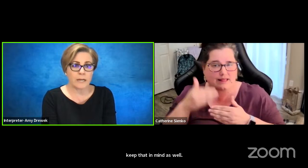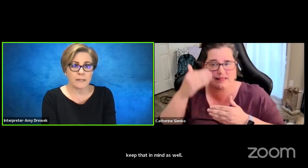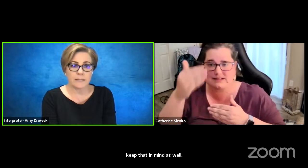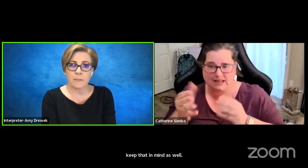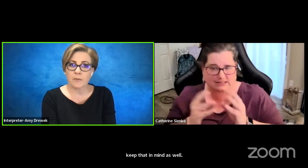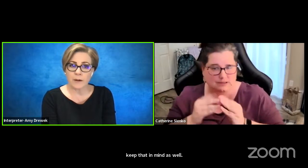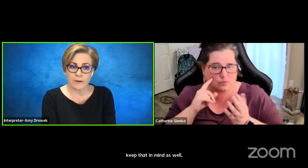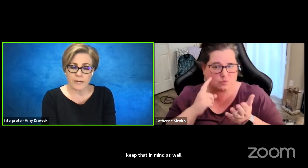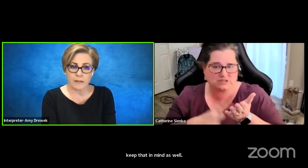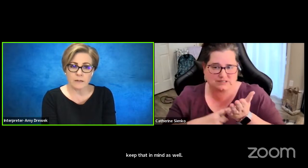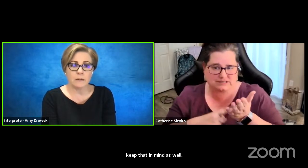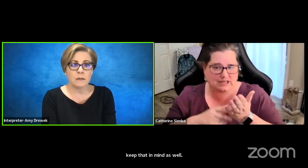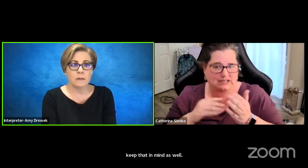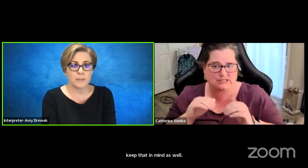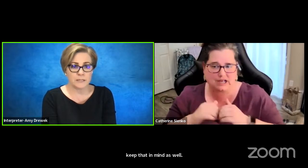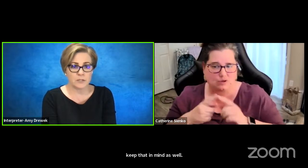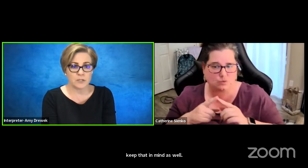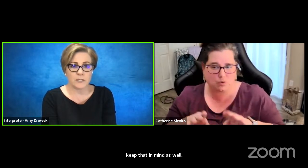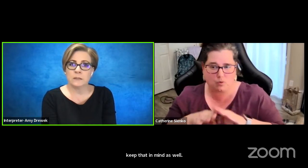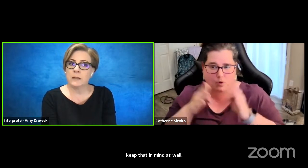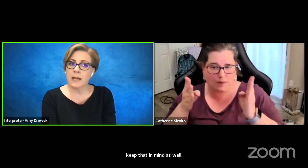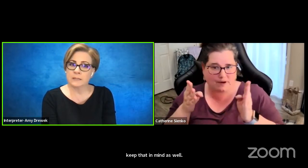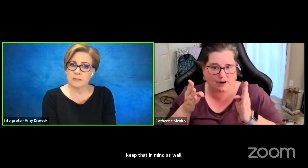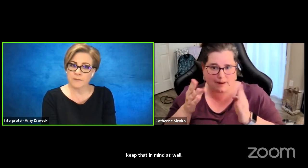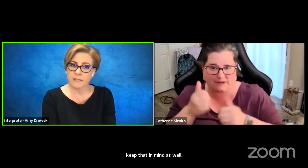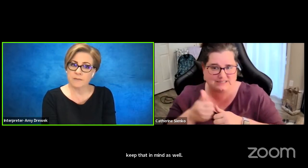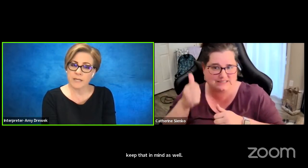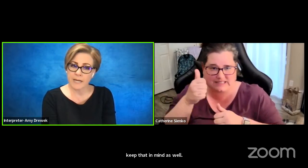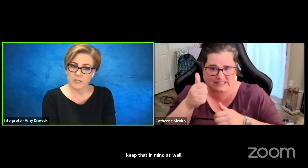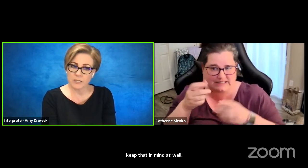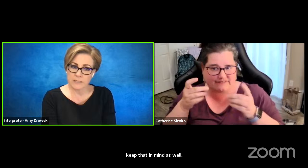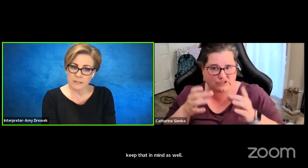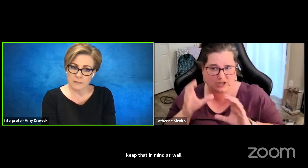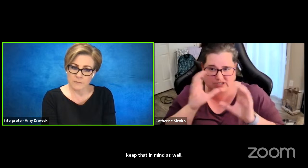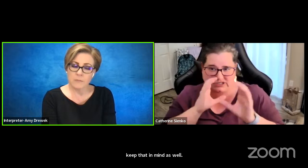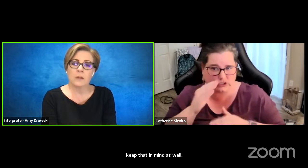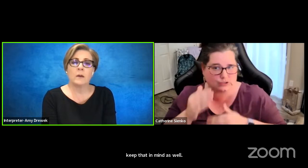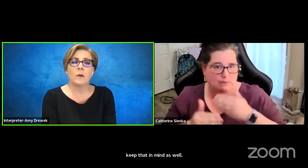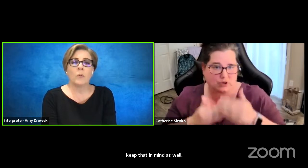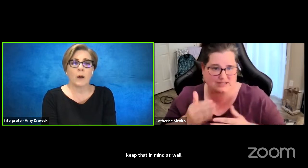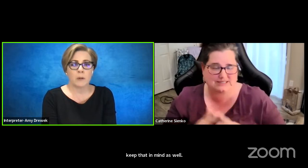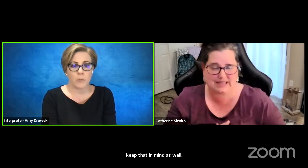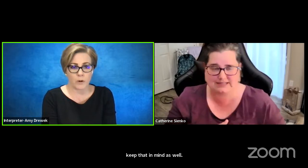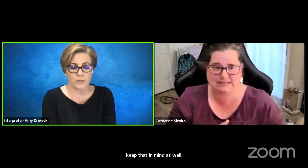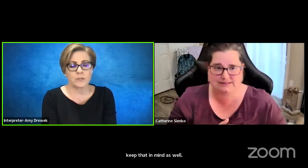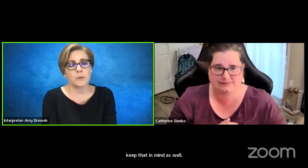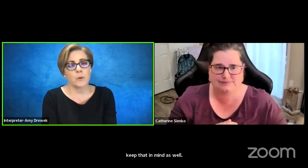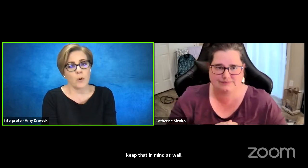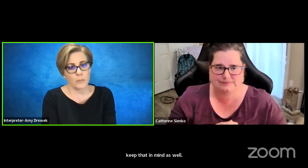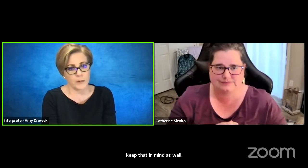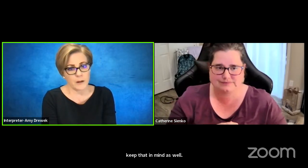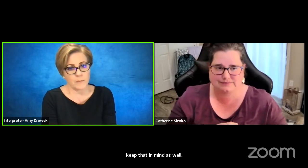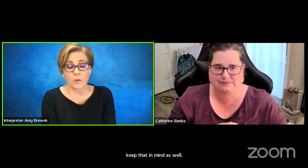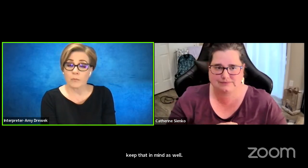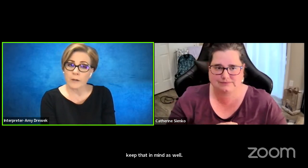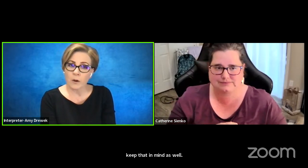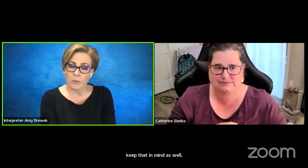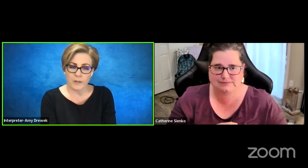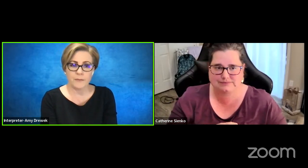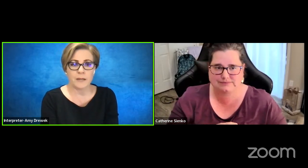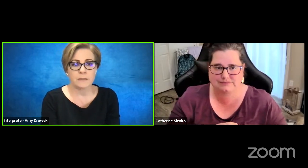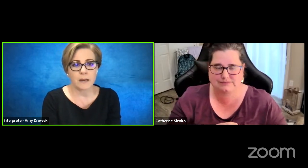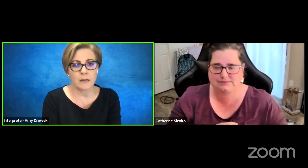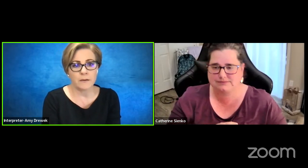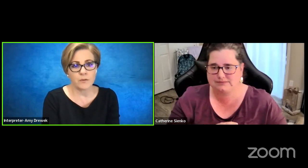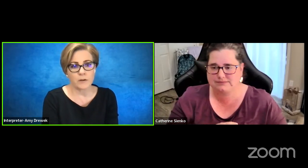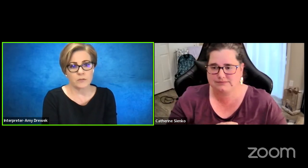individual will be working in a temporary position as the face of the agency. while we work to open up